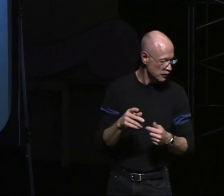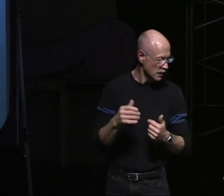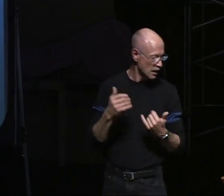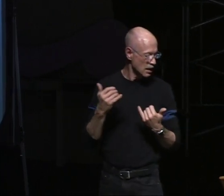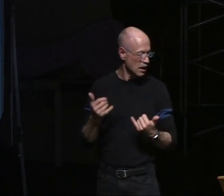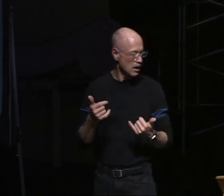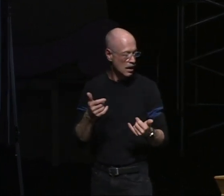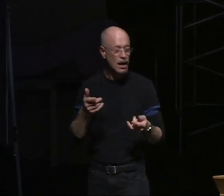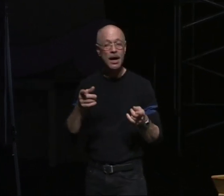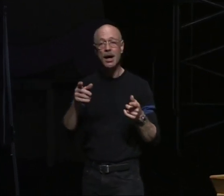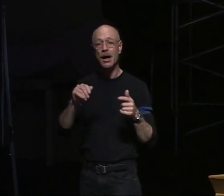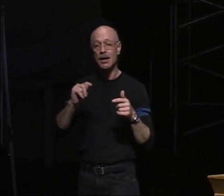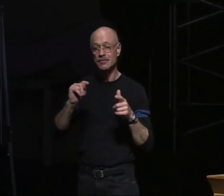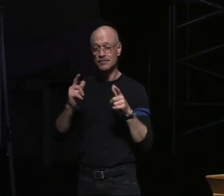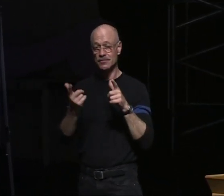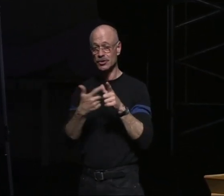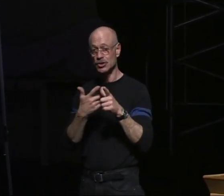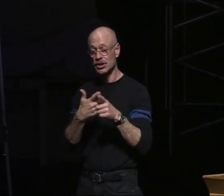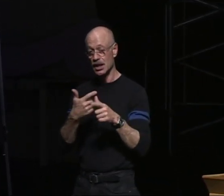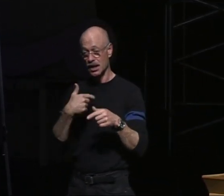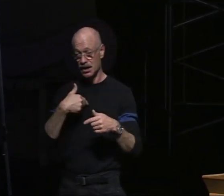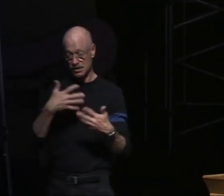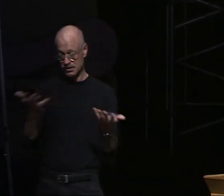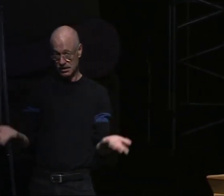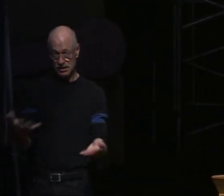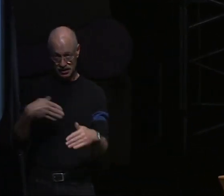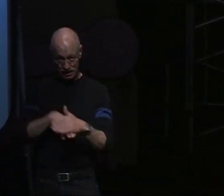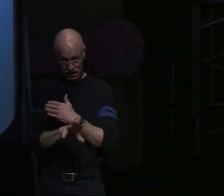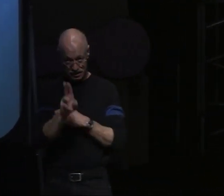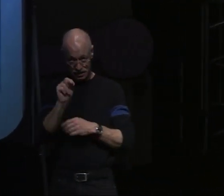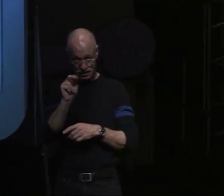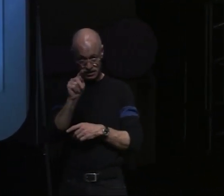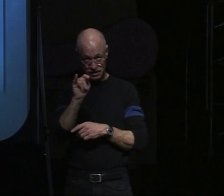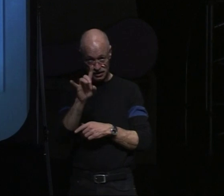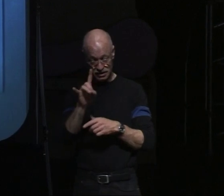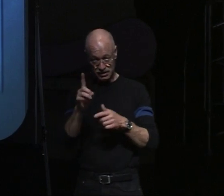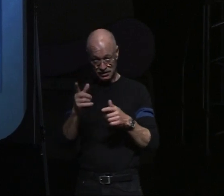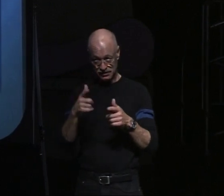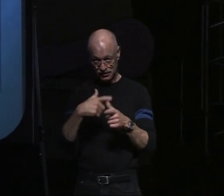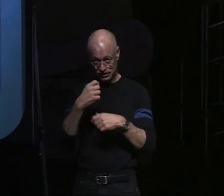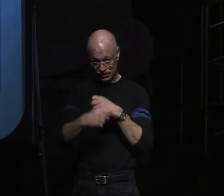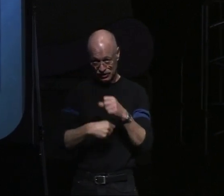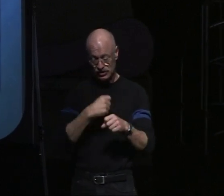actual form of the art coming close to you or further in a distance.